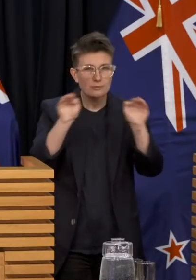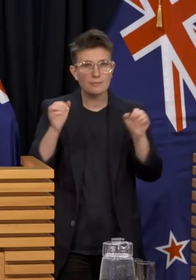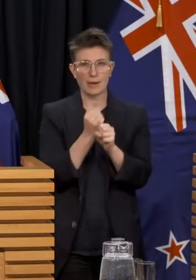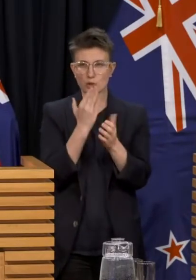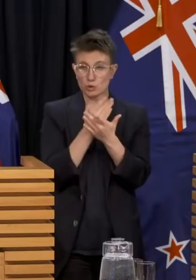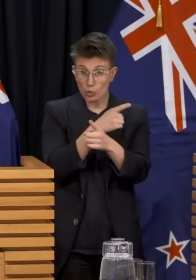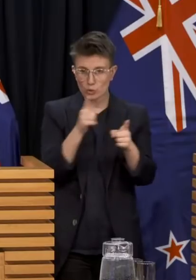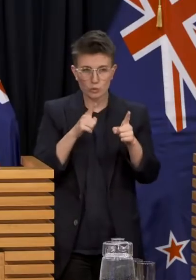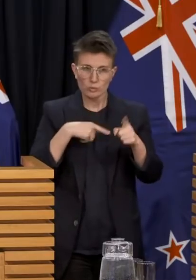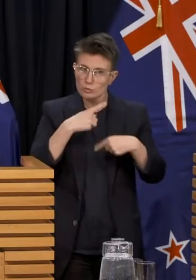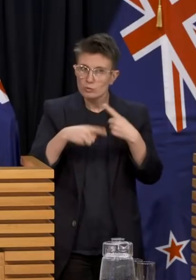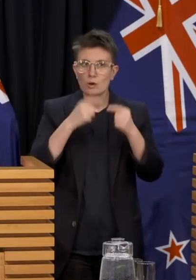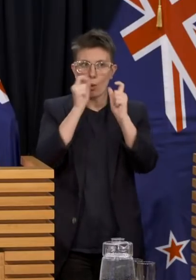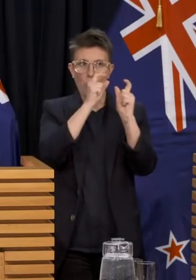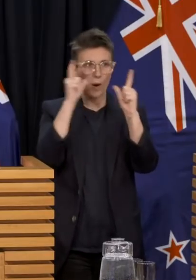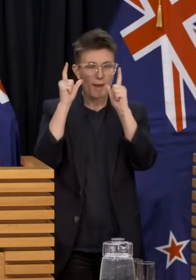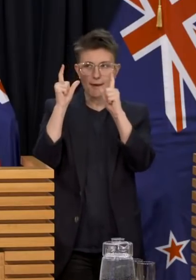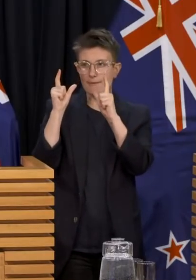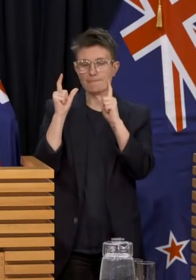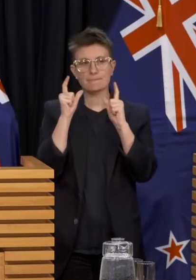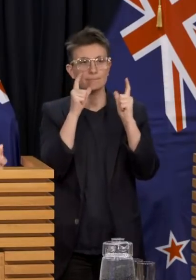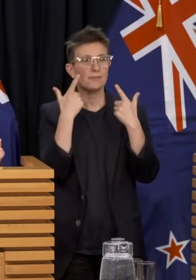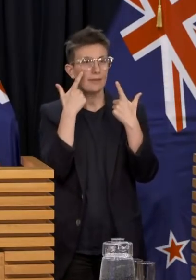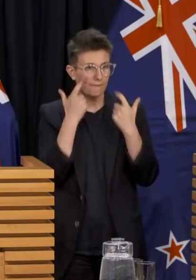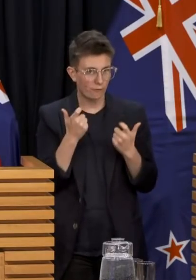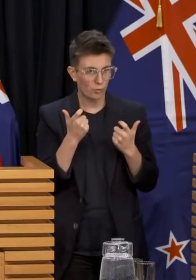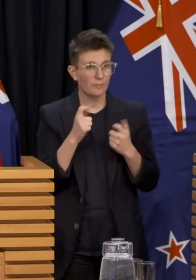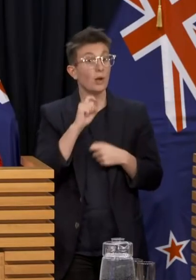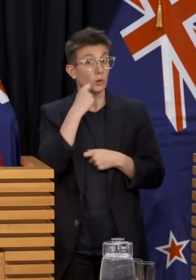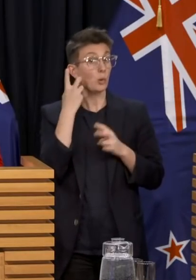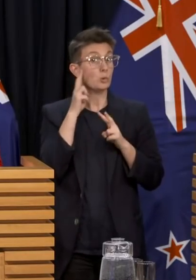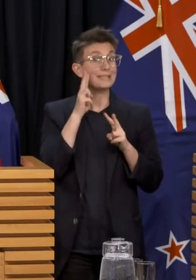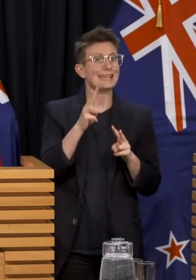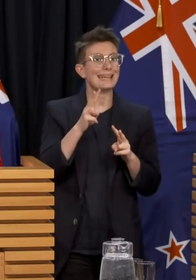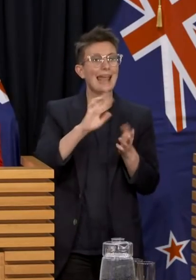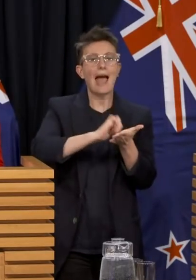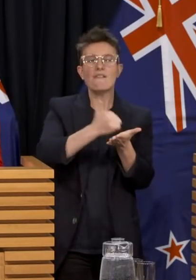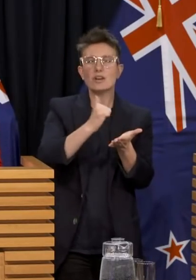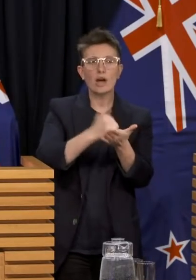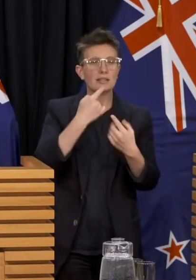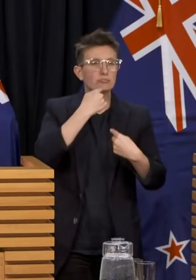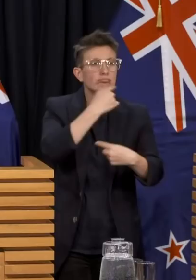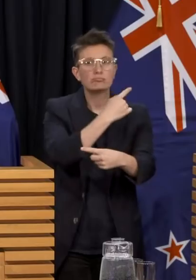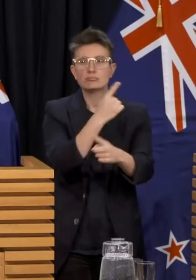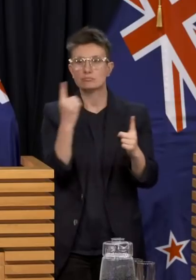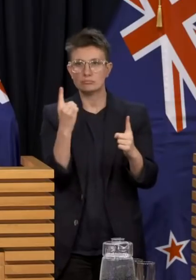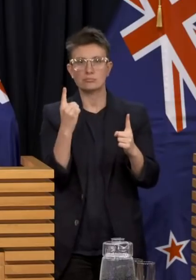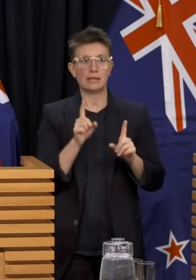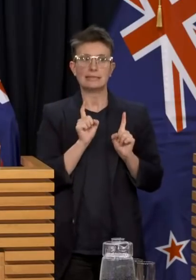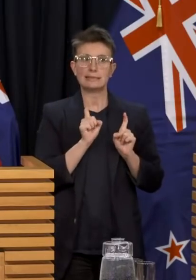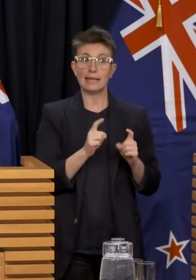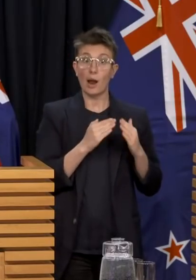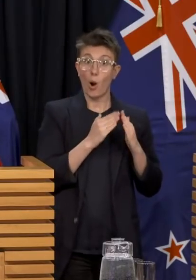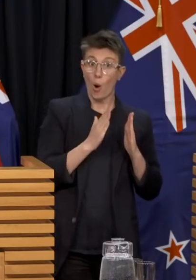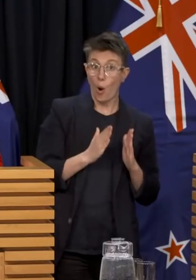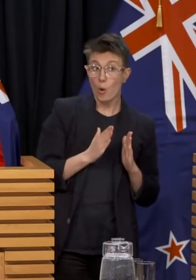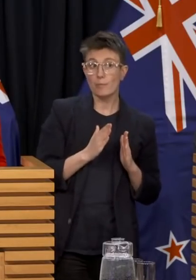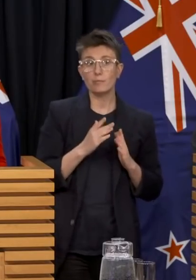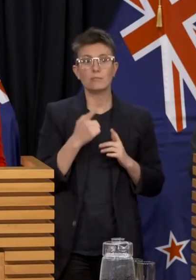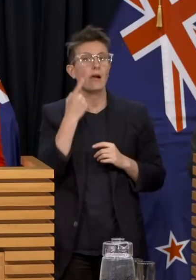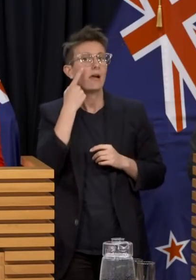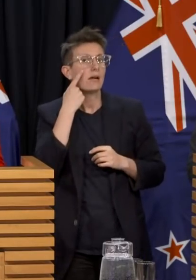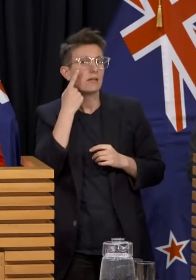required. You will start seeing a reiteration of the need to stay home and seek medical advice if you have symptoms, to practice